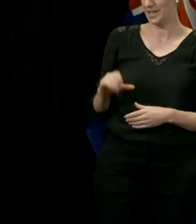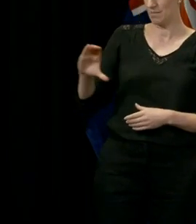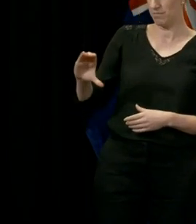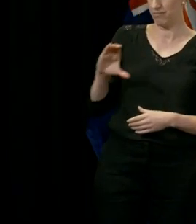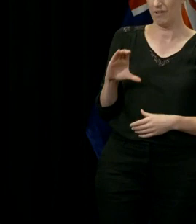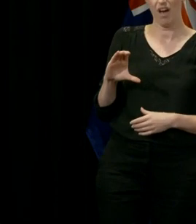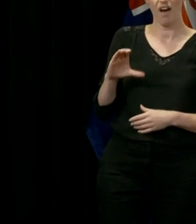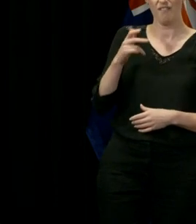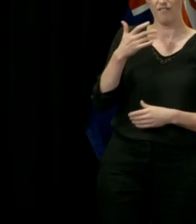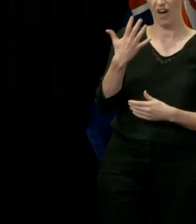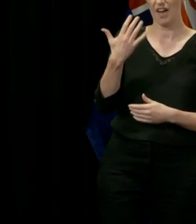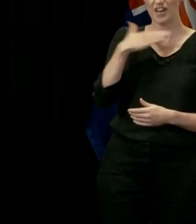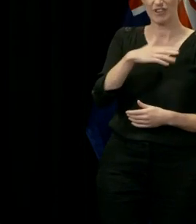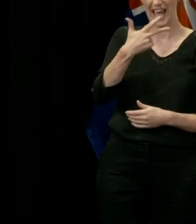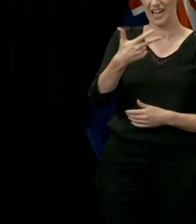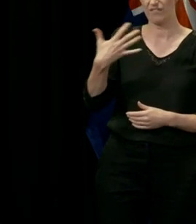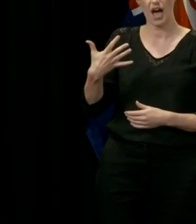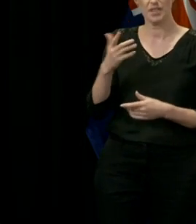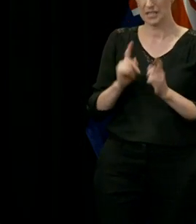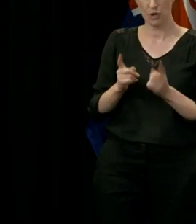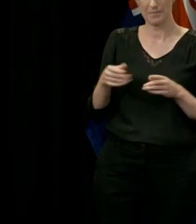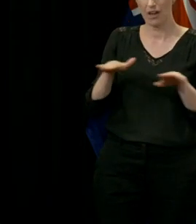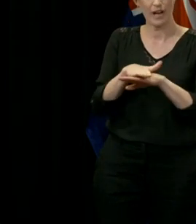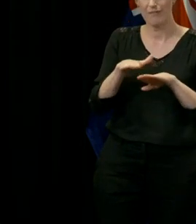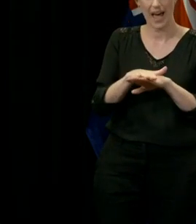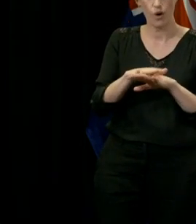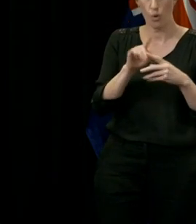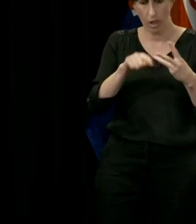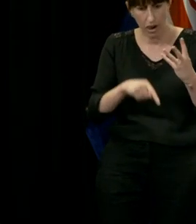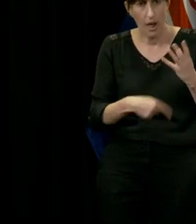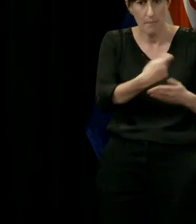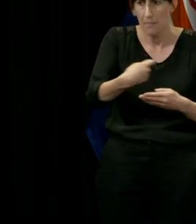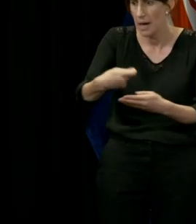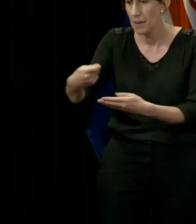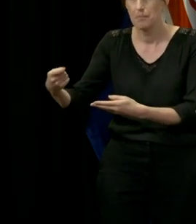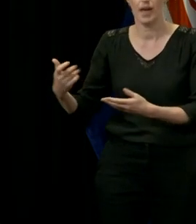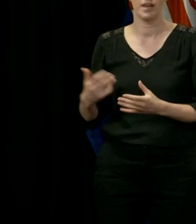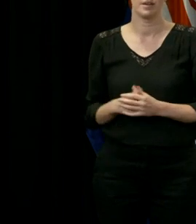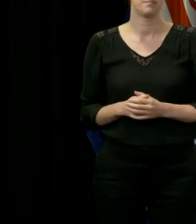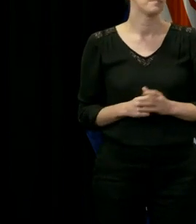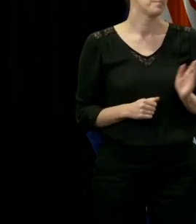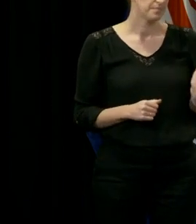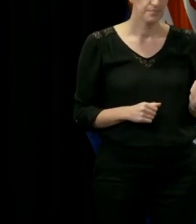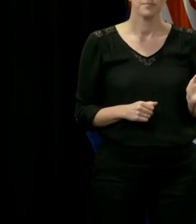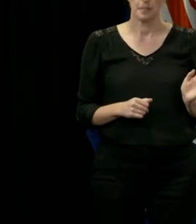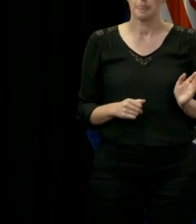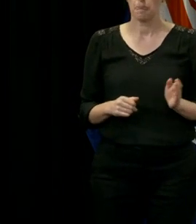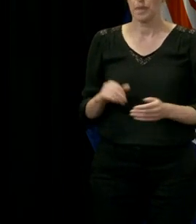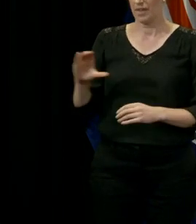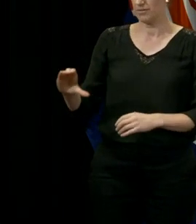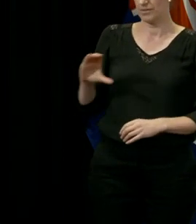before tax, then it's not going to cover as we were just discussing in the answer to the earlier question, that scheme has by and large been used to keep people up